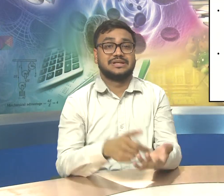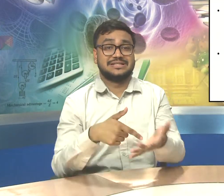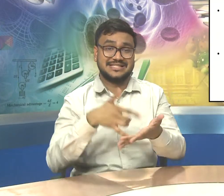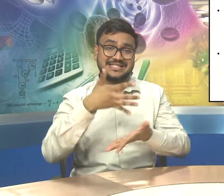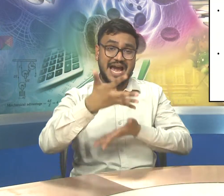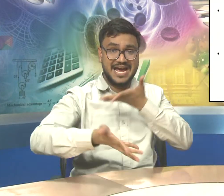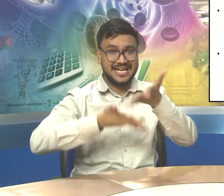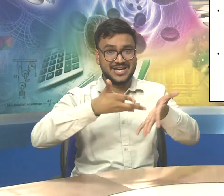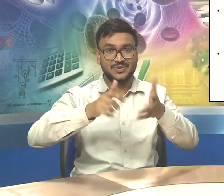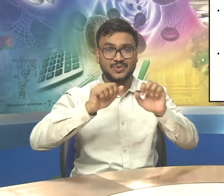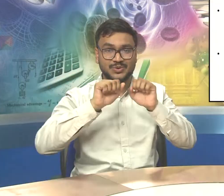because